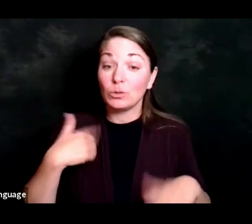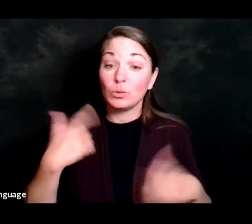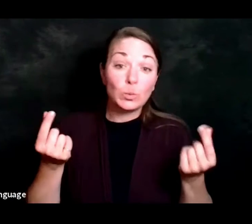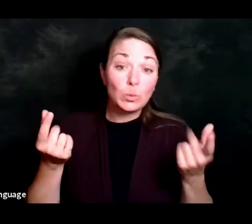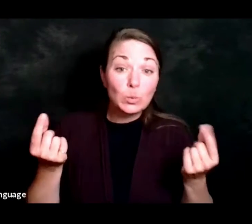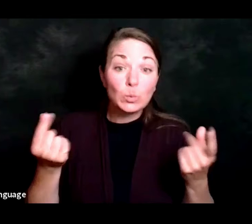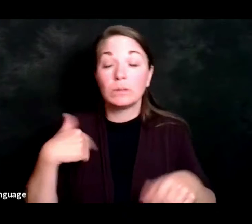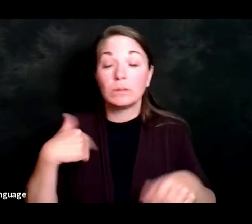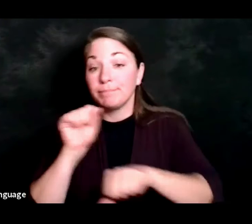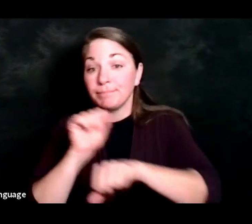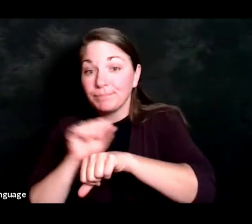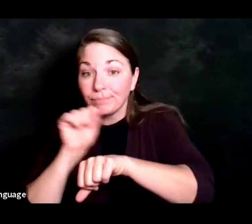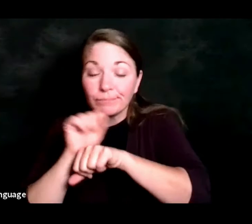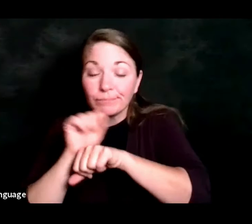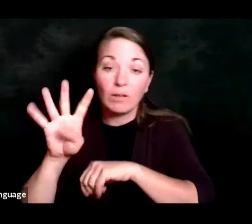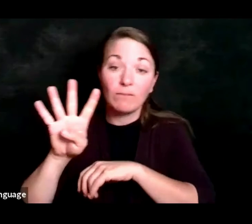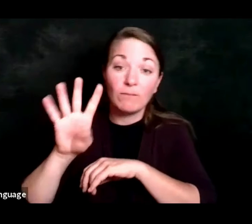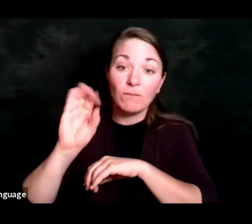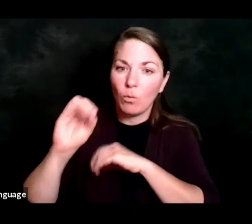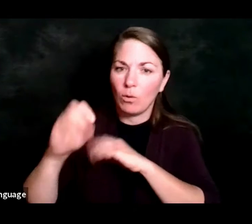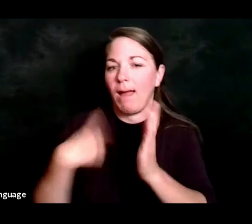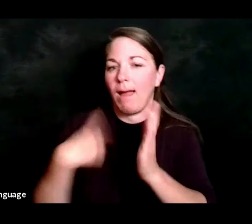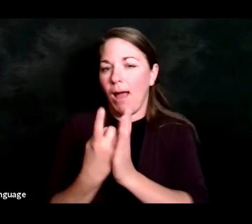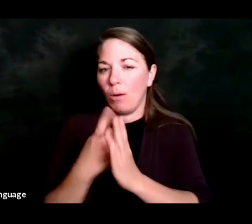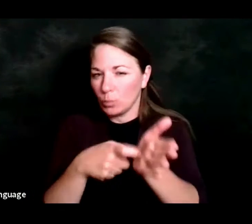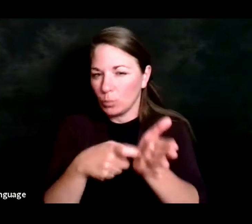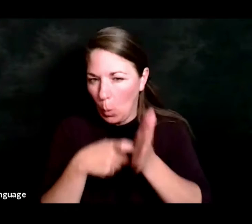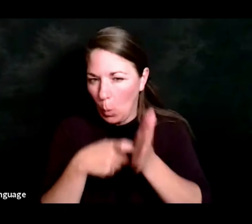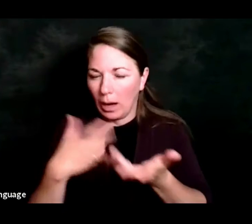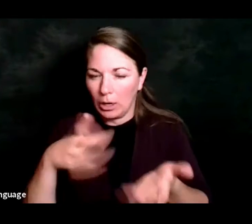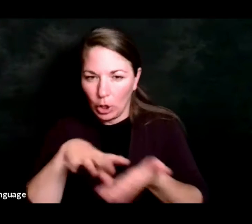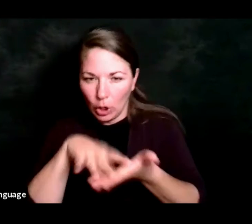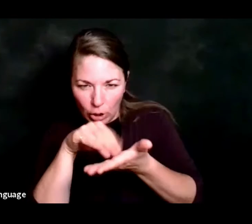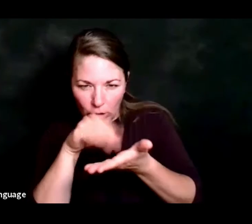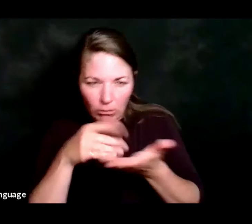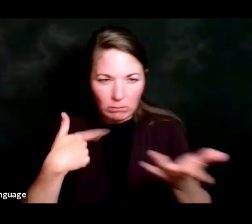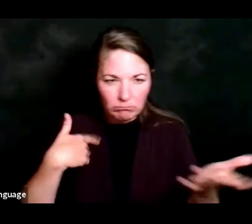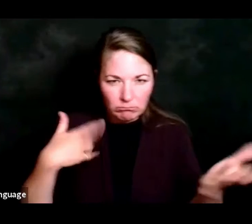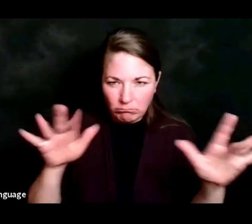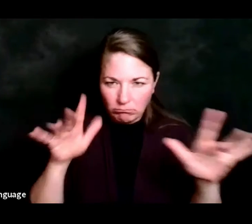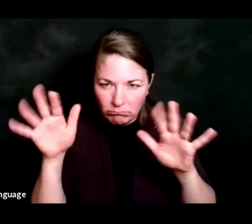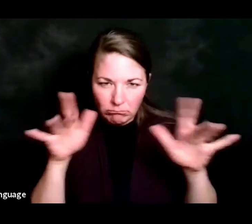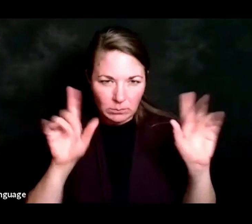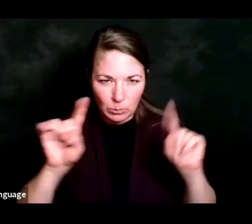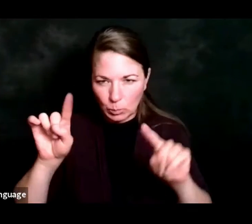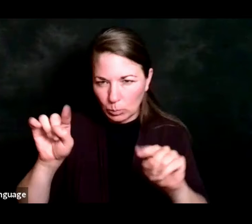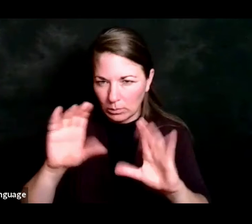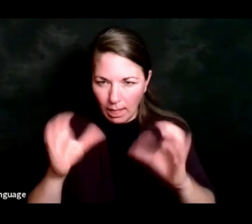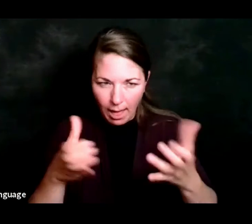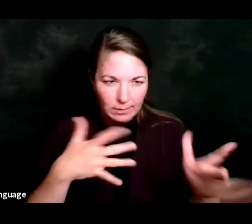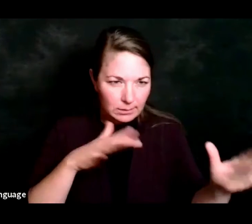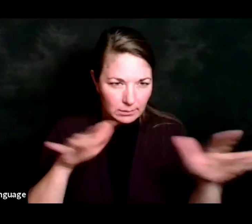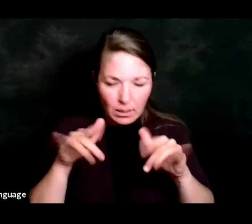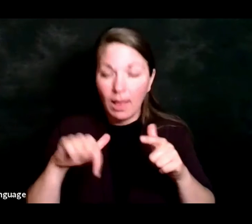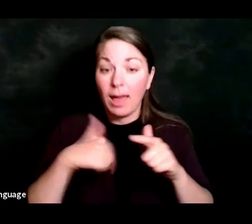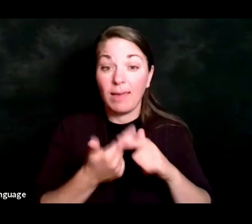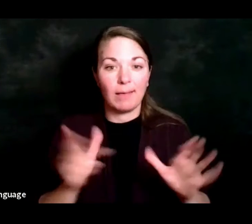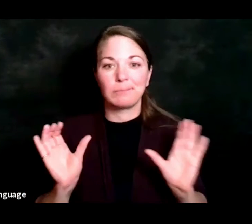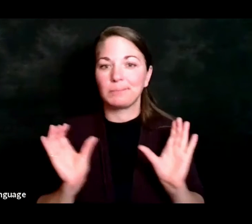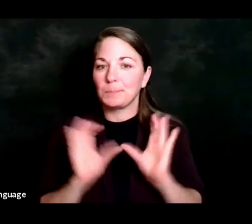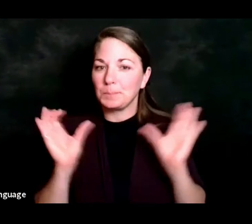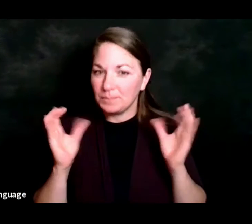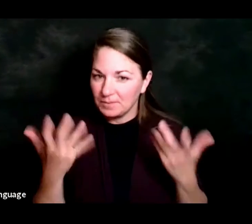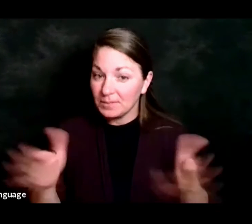didactic and all of the activities within the year, and then became certified and have been working regularly